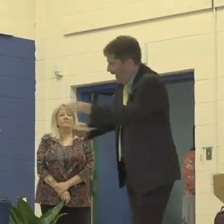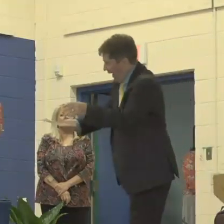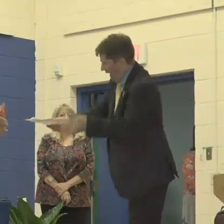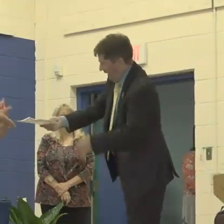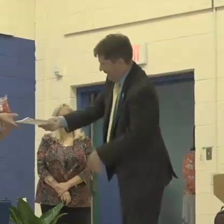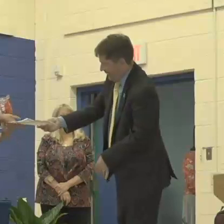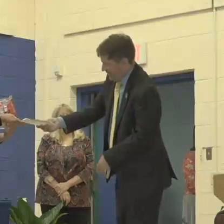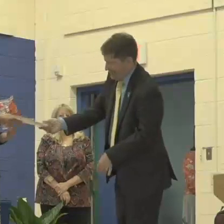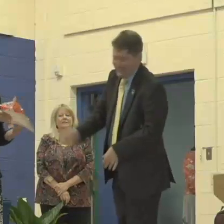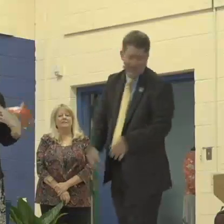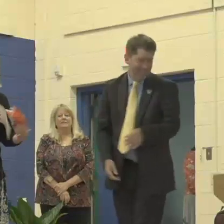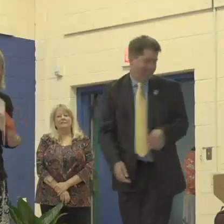Emily.